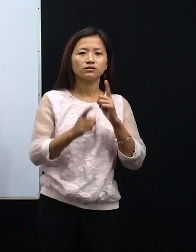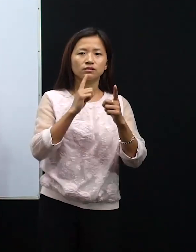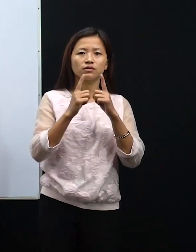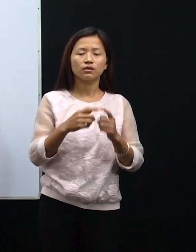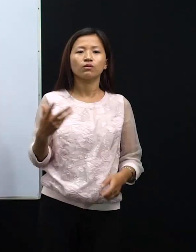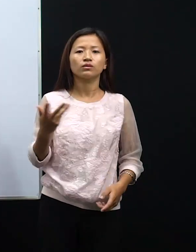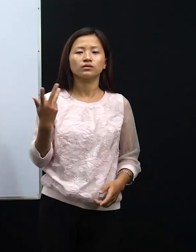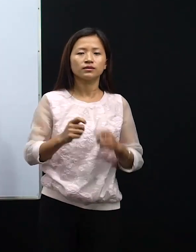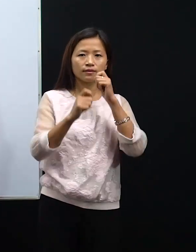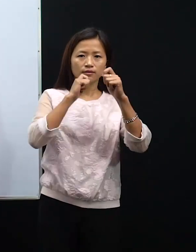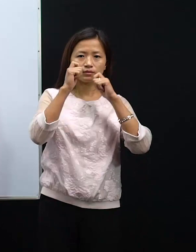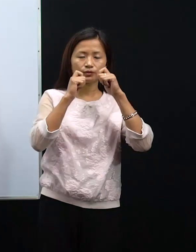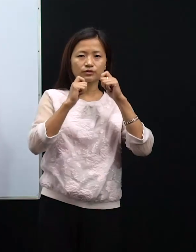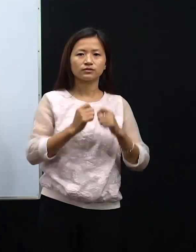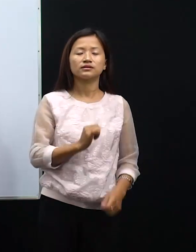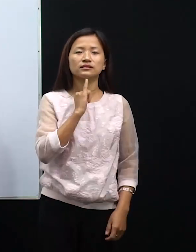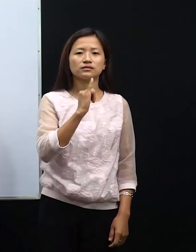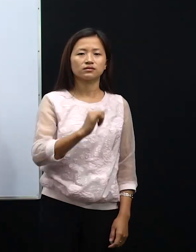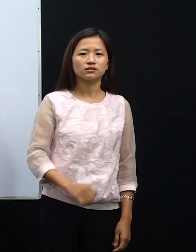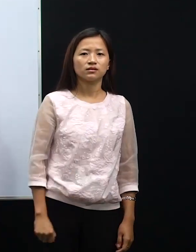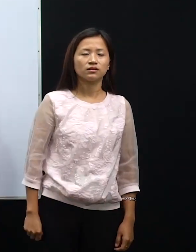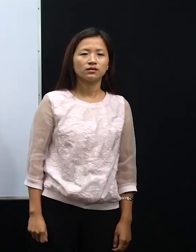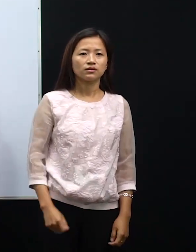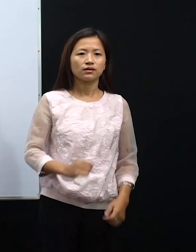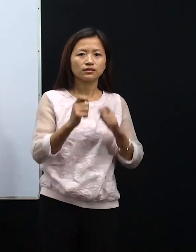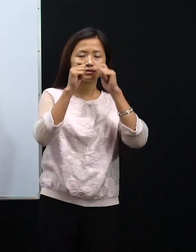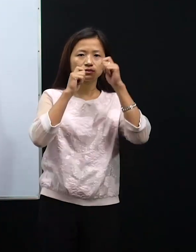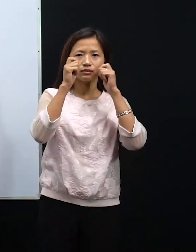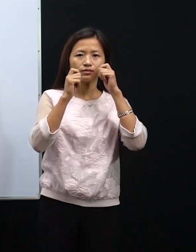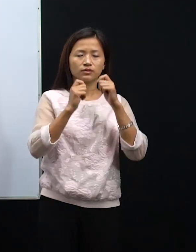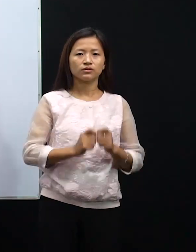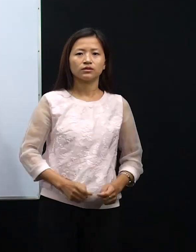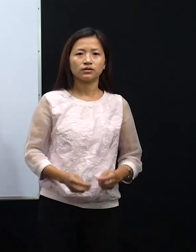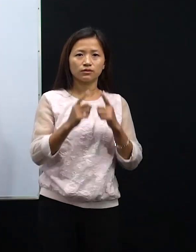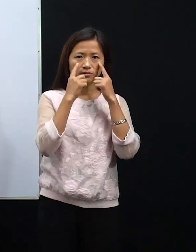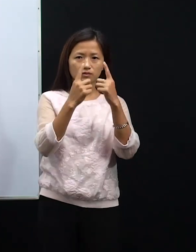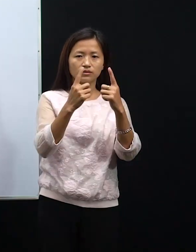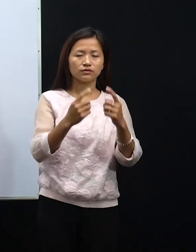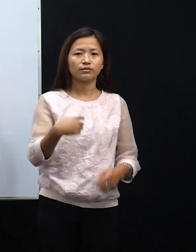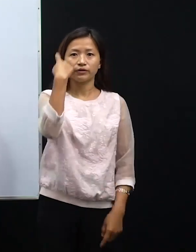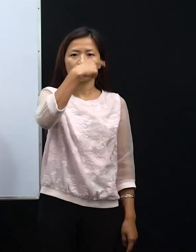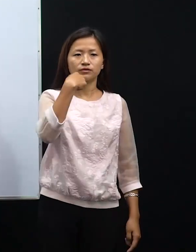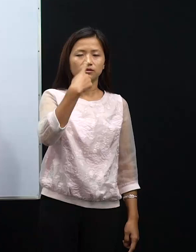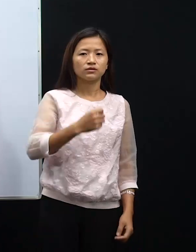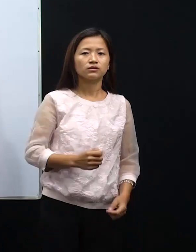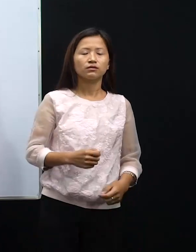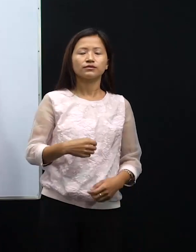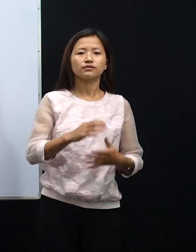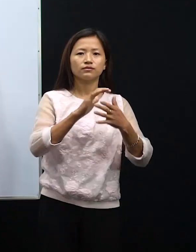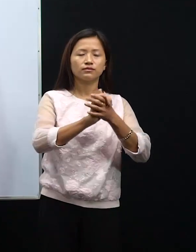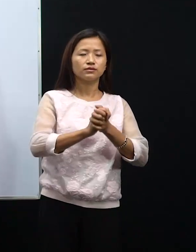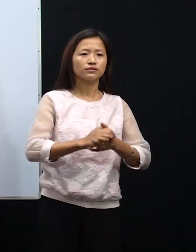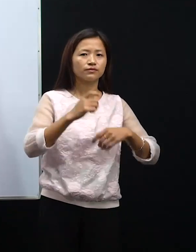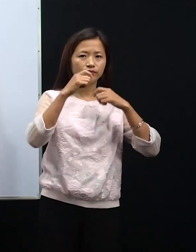about what an expression is. An expression can simply mean something that is, that you can see on my face, on your friend's face.